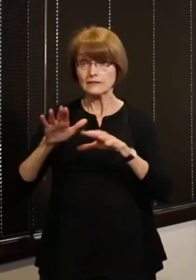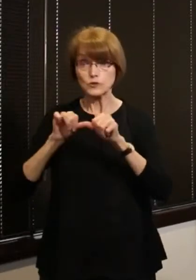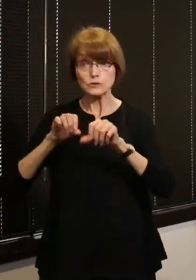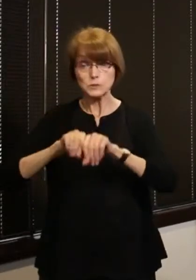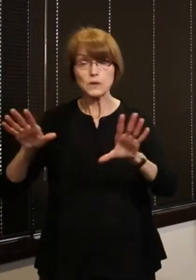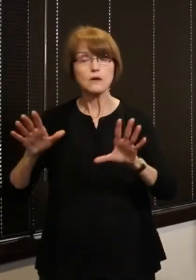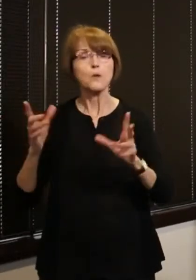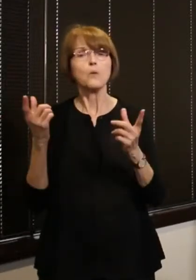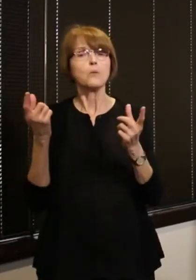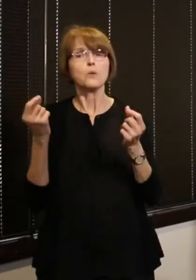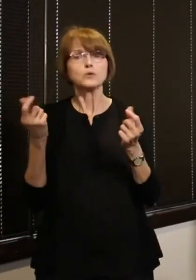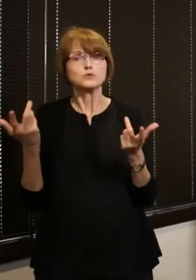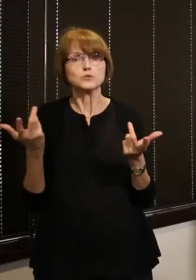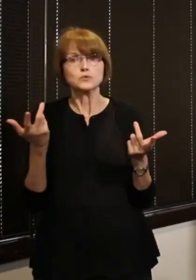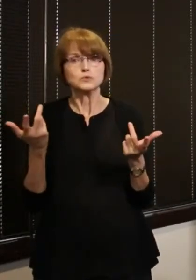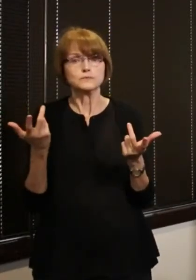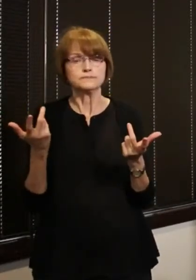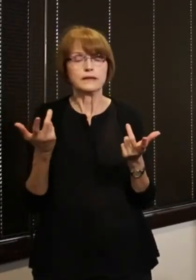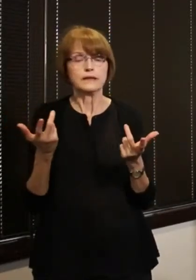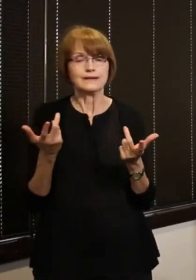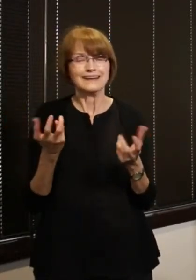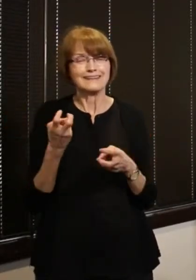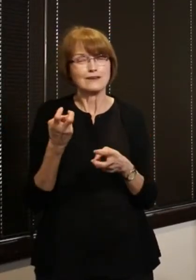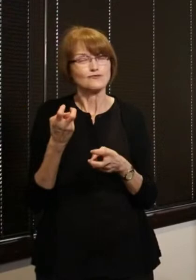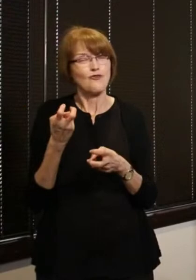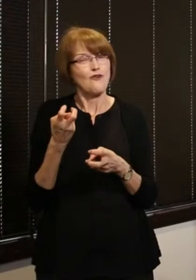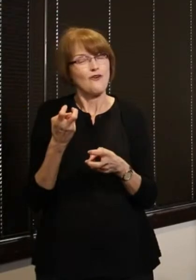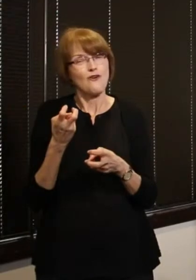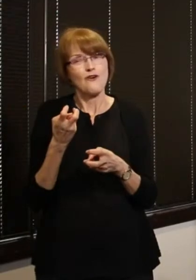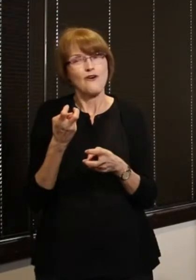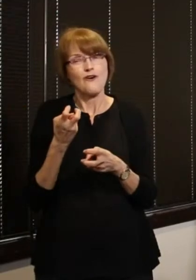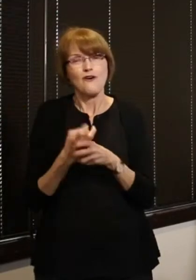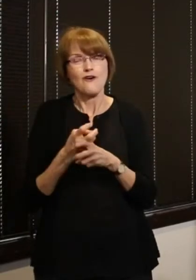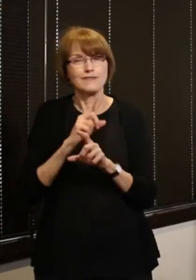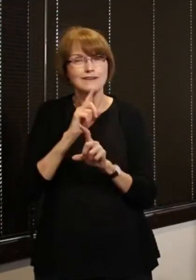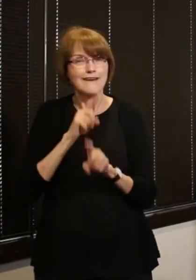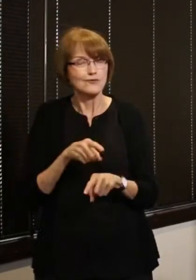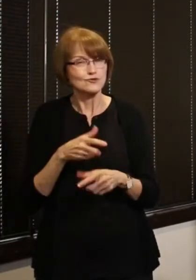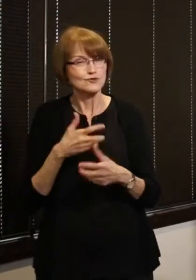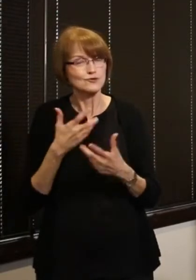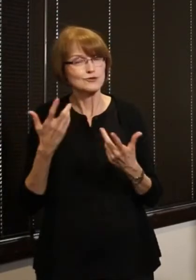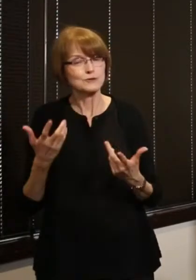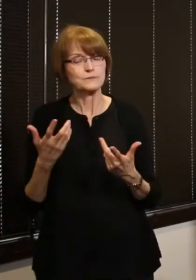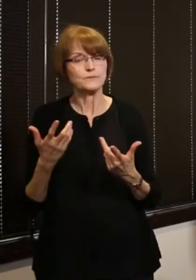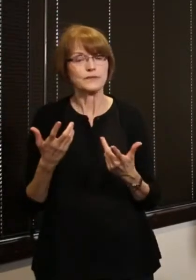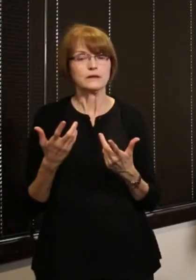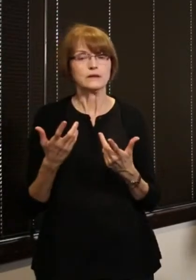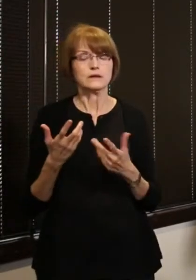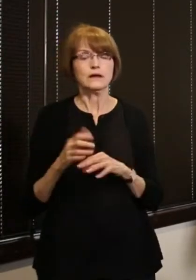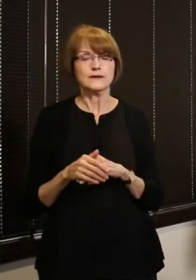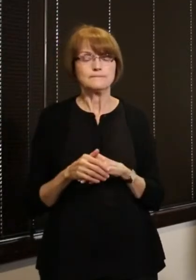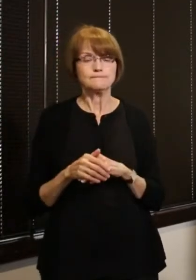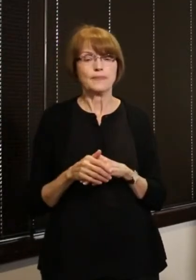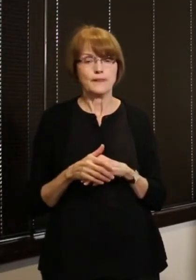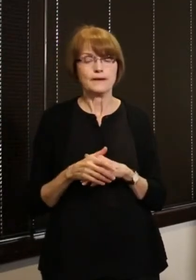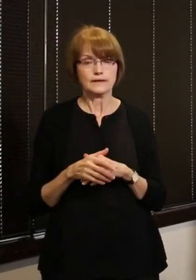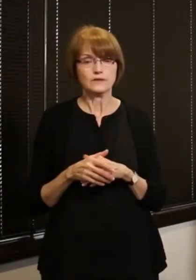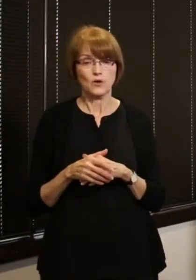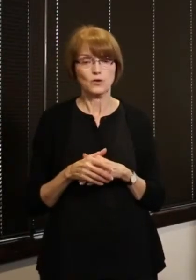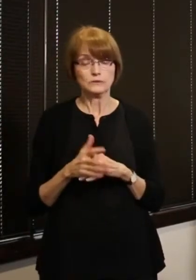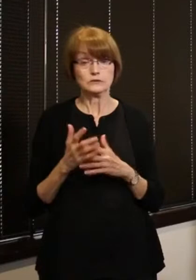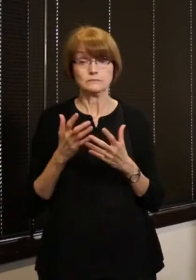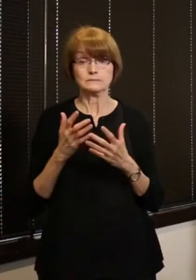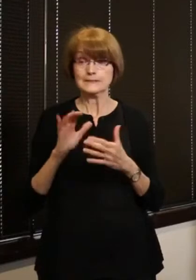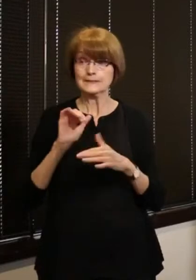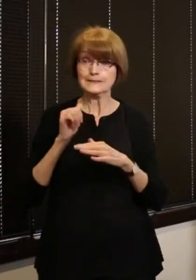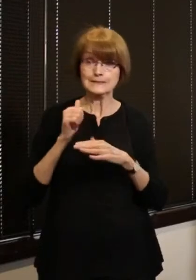Well, that's a difficult question to answer. I think what we need to do before we get to that is